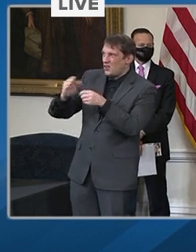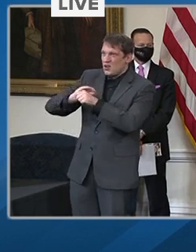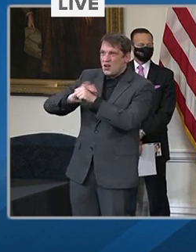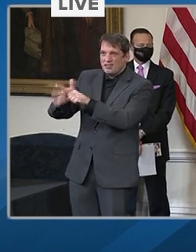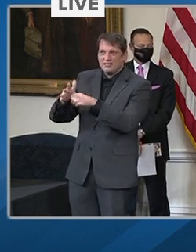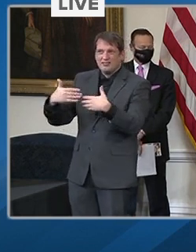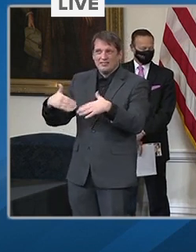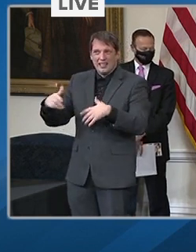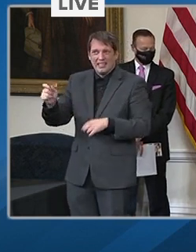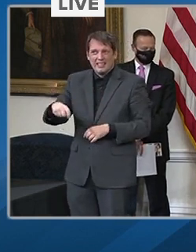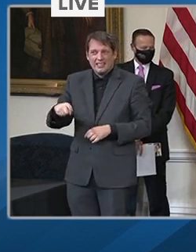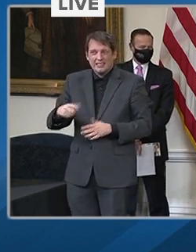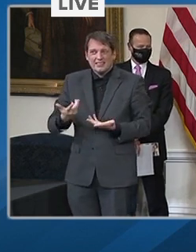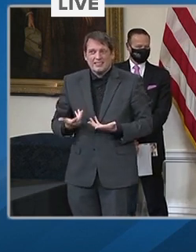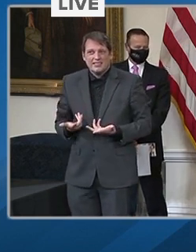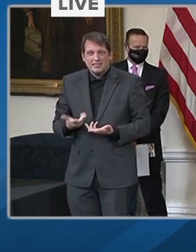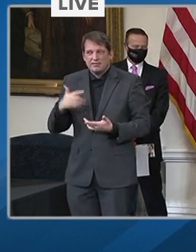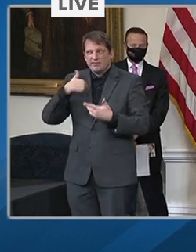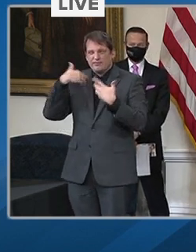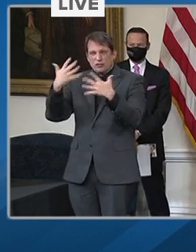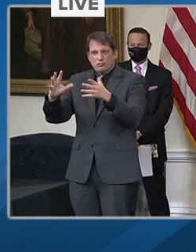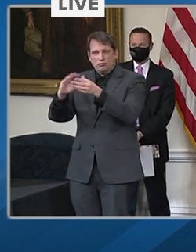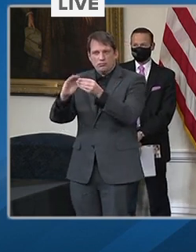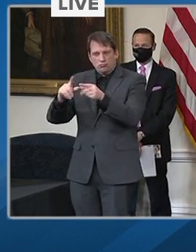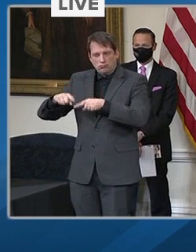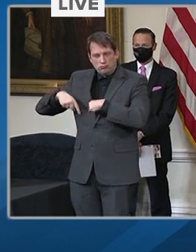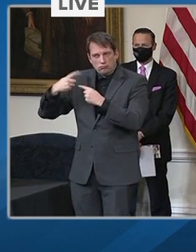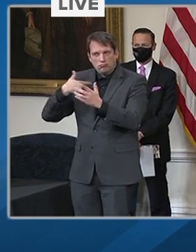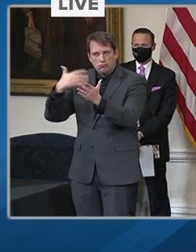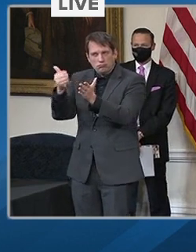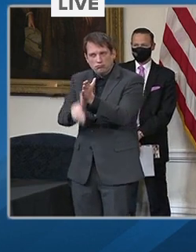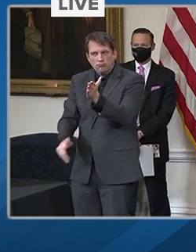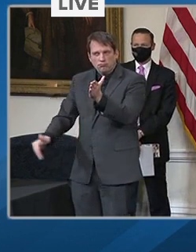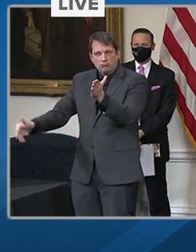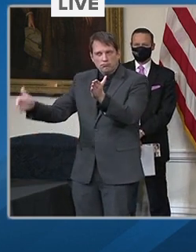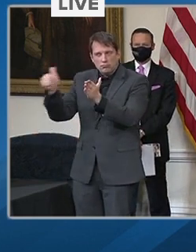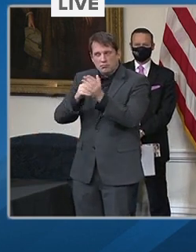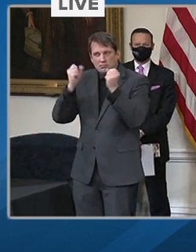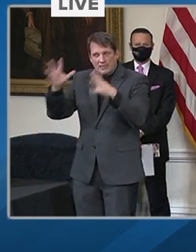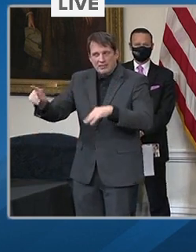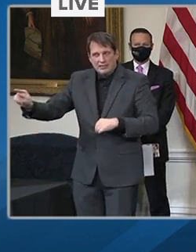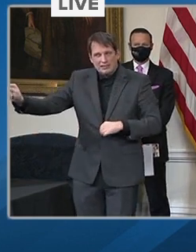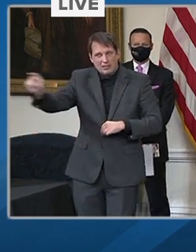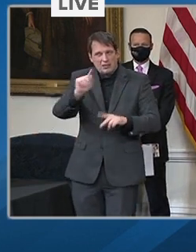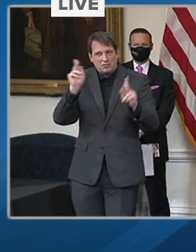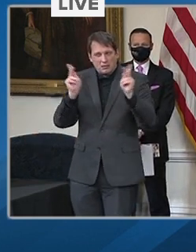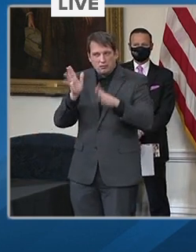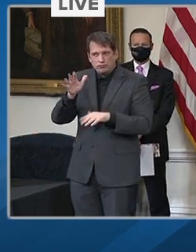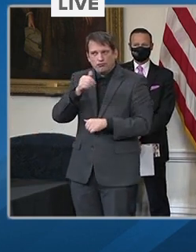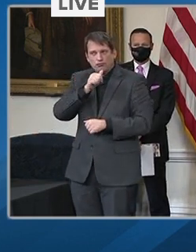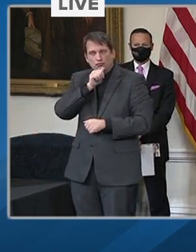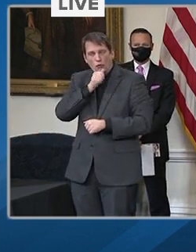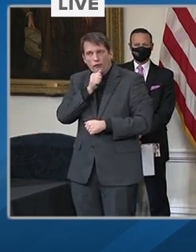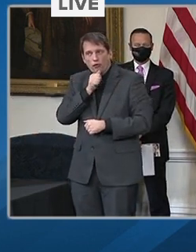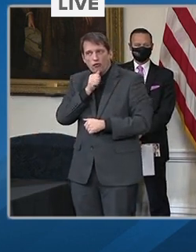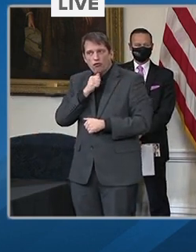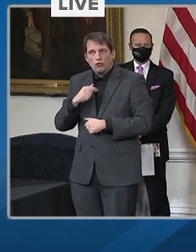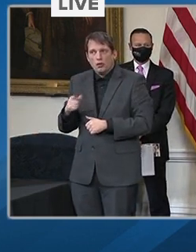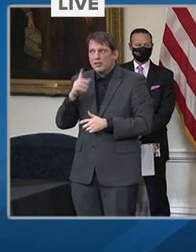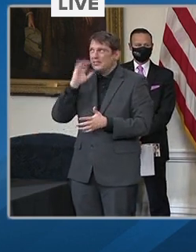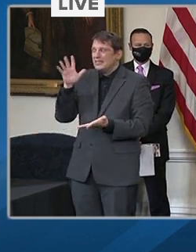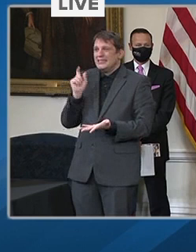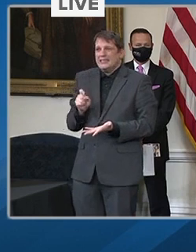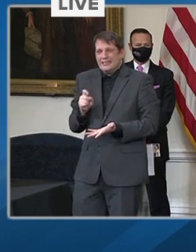said, with so many people hurting, something, even if it is only a short-term solution,